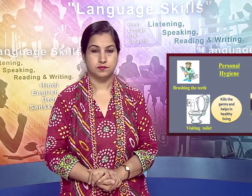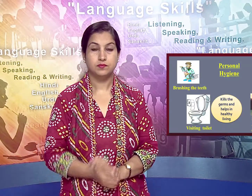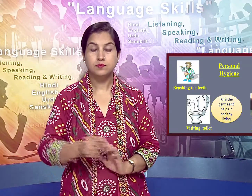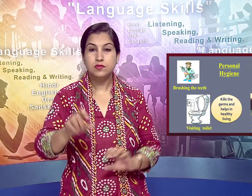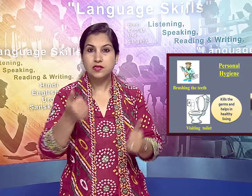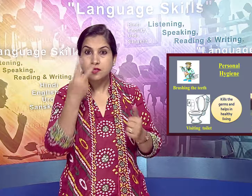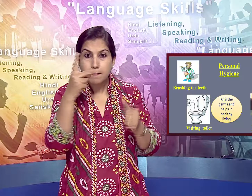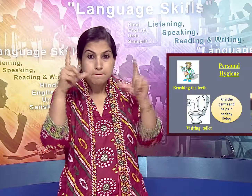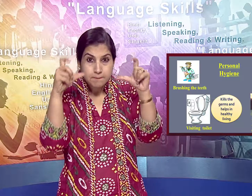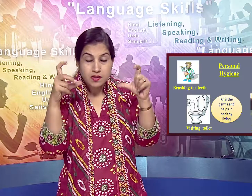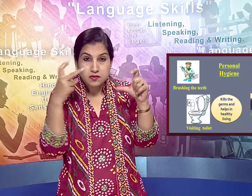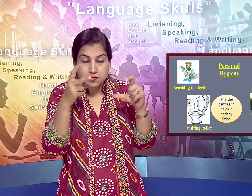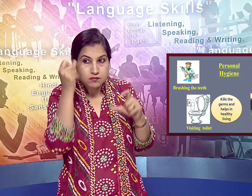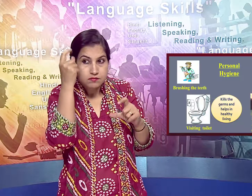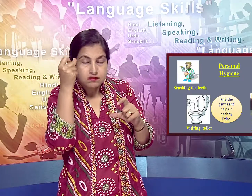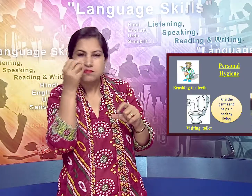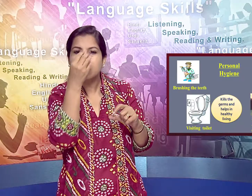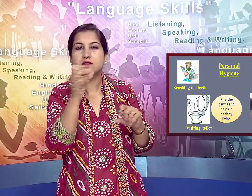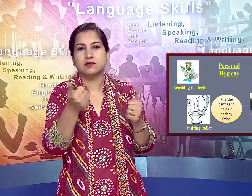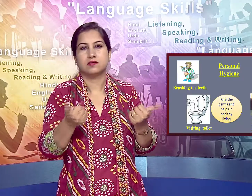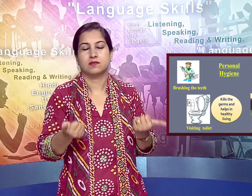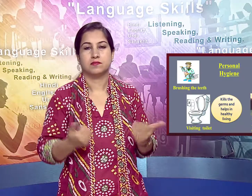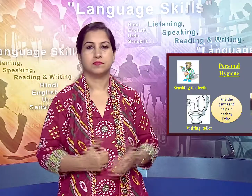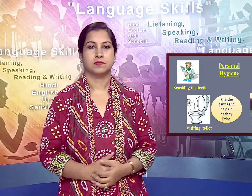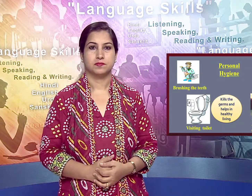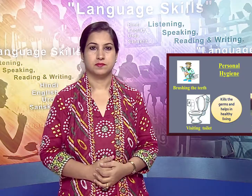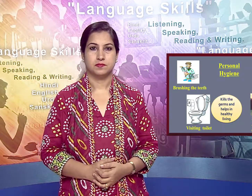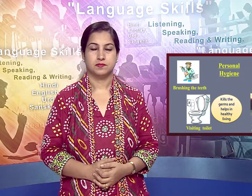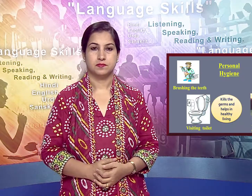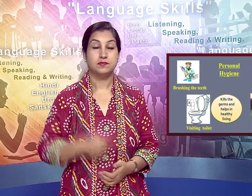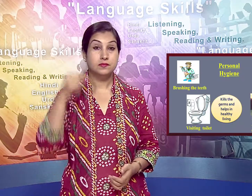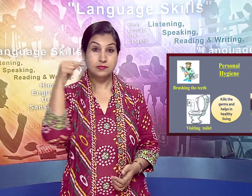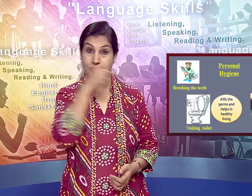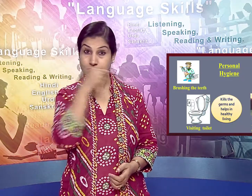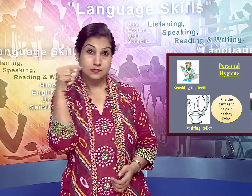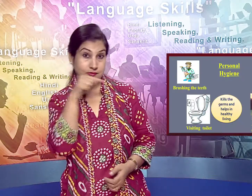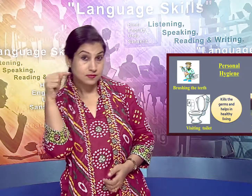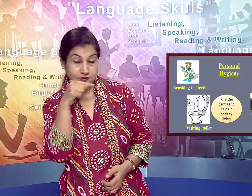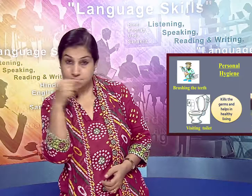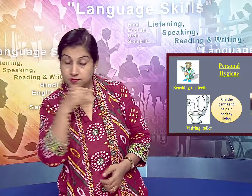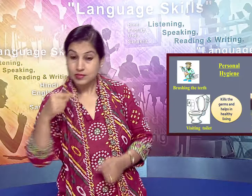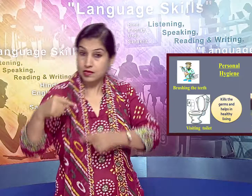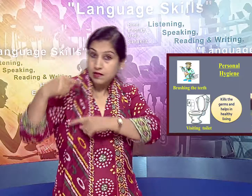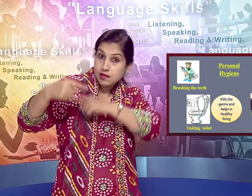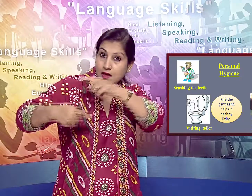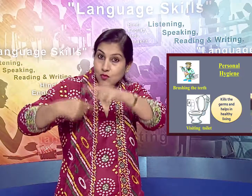You can see in the picture and understand easily, brushing the teeth regularly